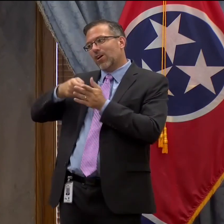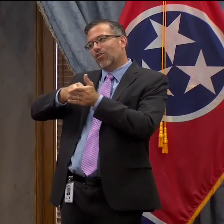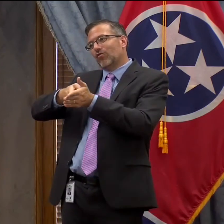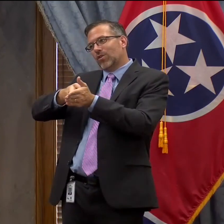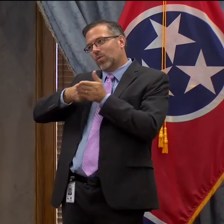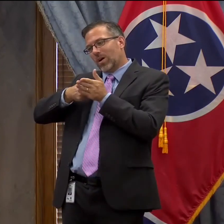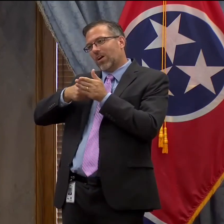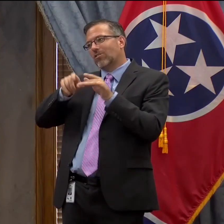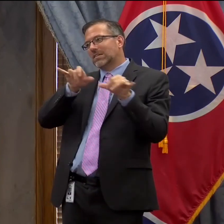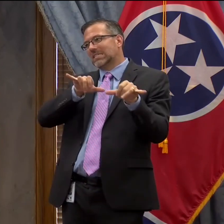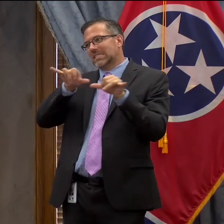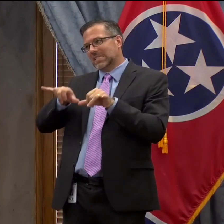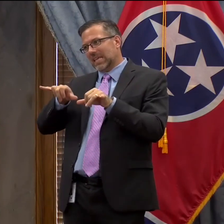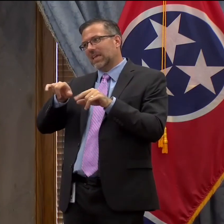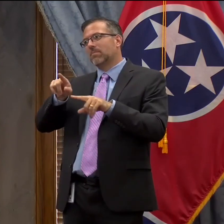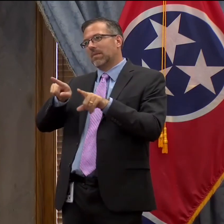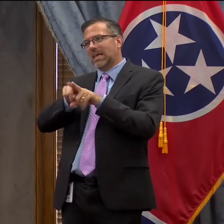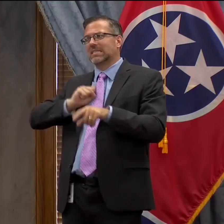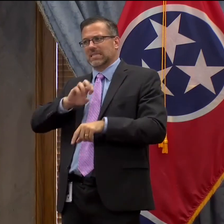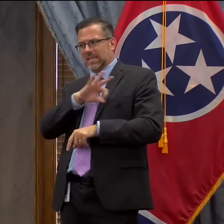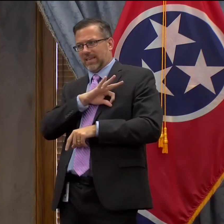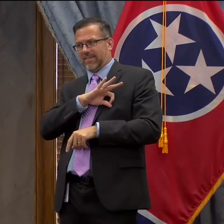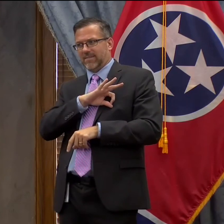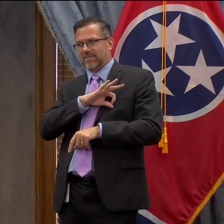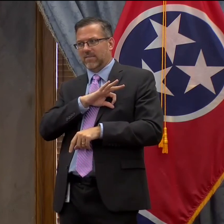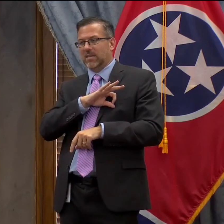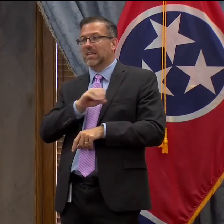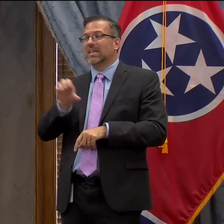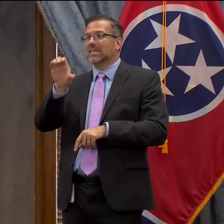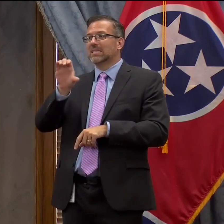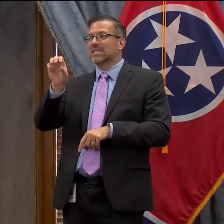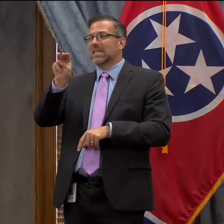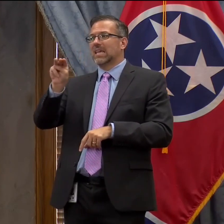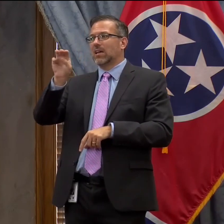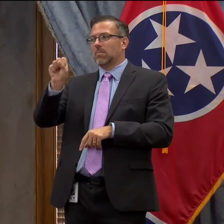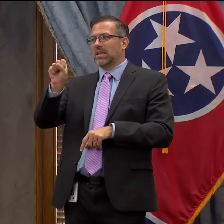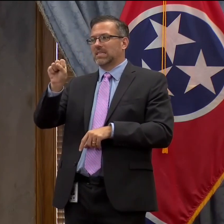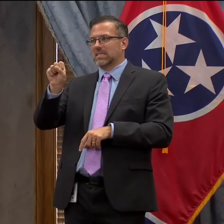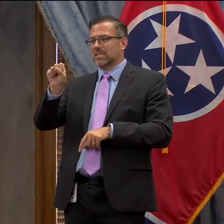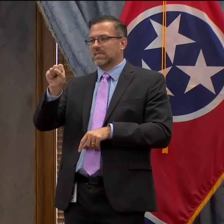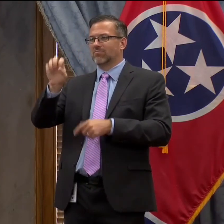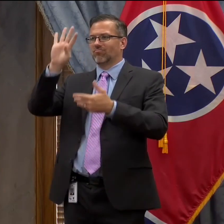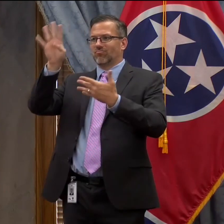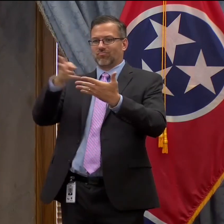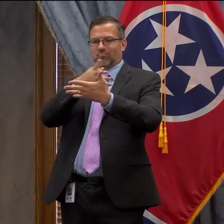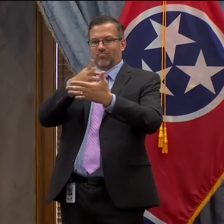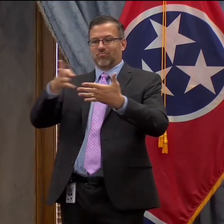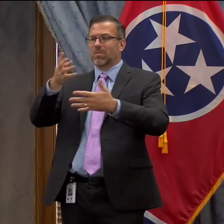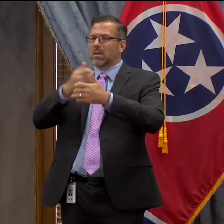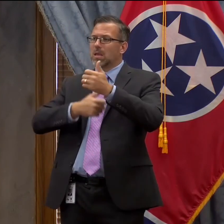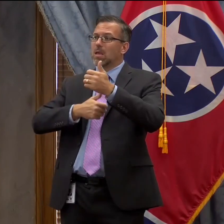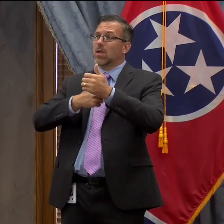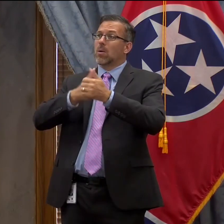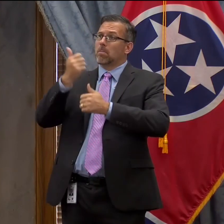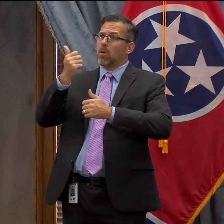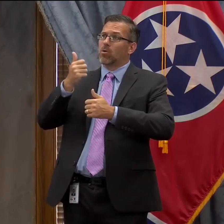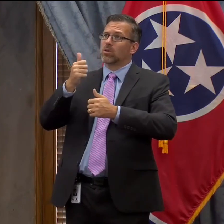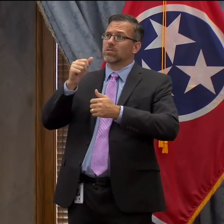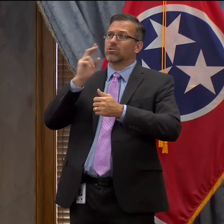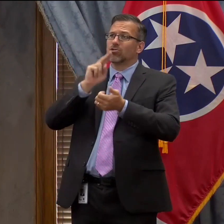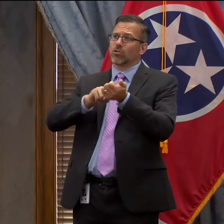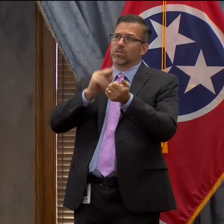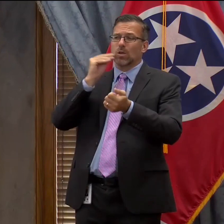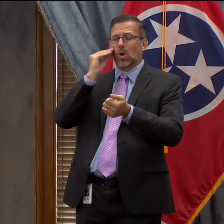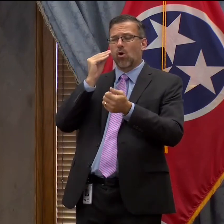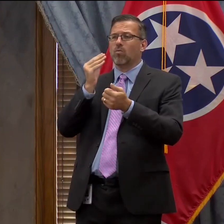testing requirements as the staff according to the CMS frequency table. For most facilities, that'll be weekly. Some are